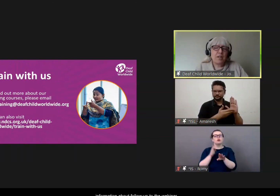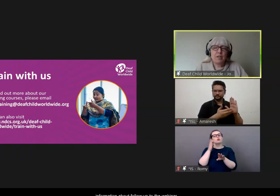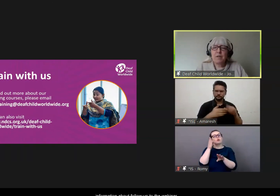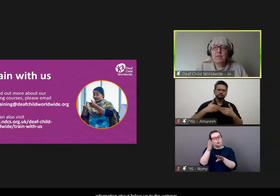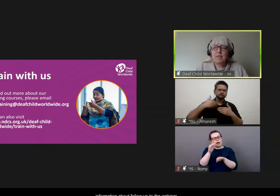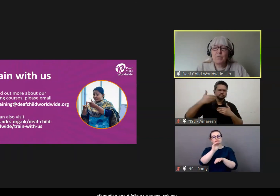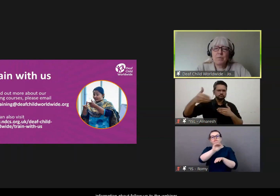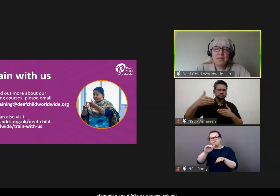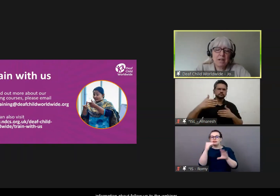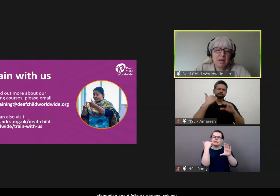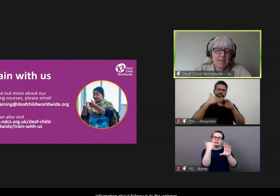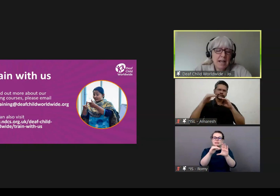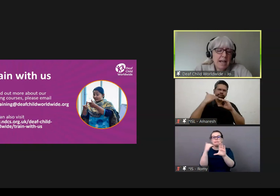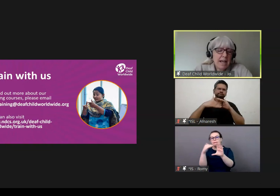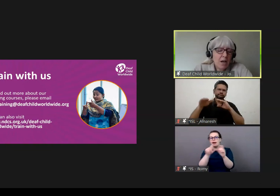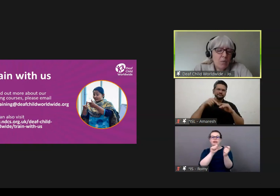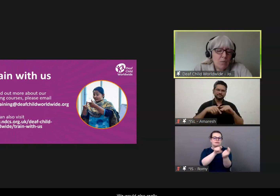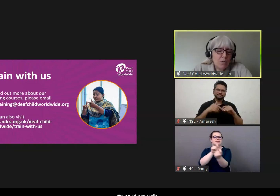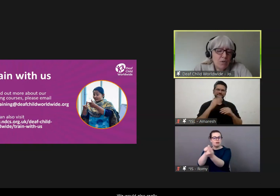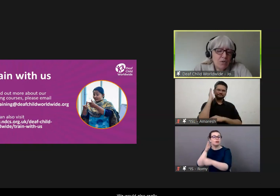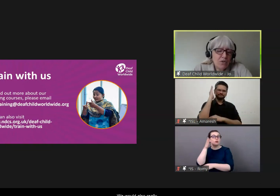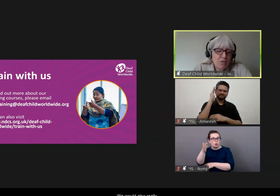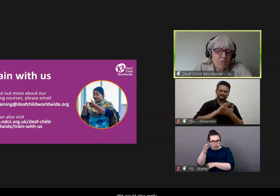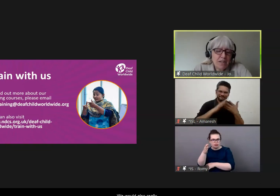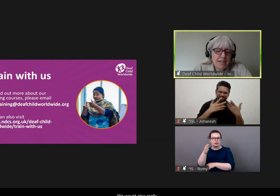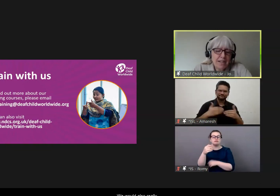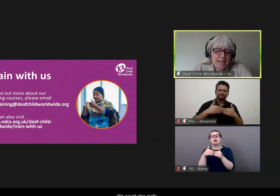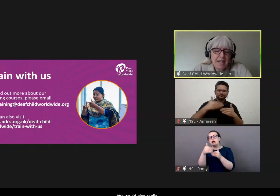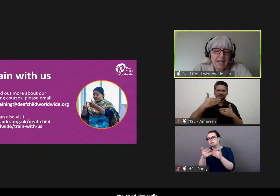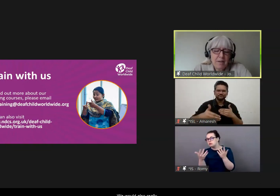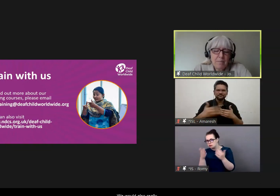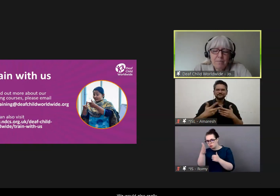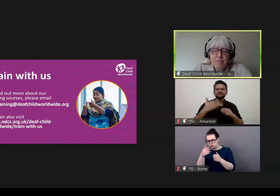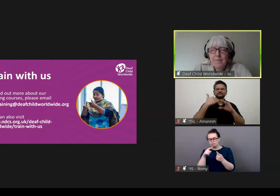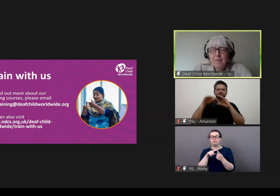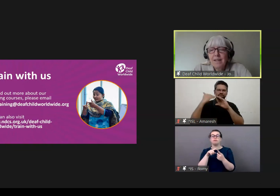about follow-up to the webinars. We would also really